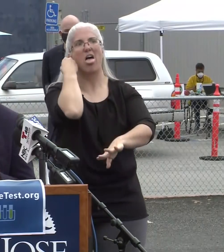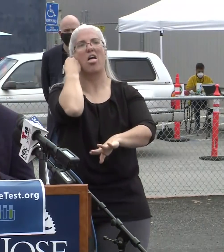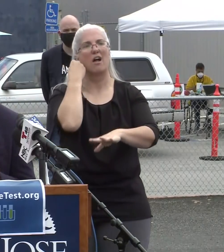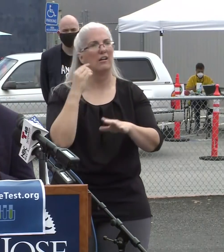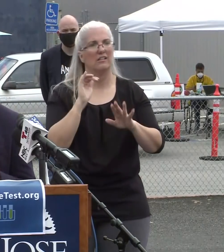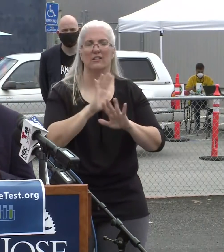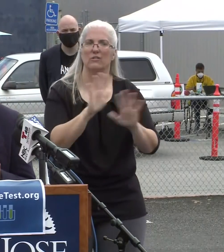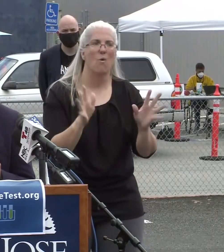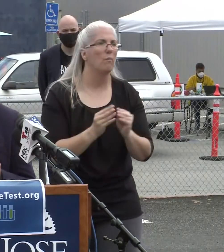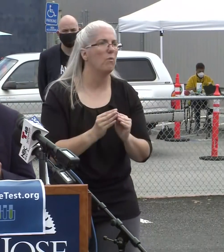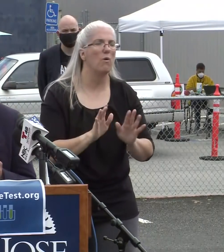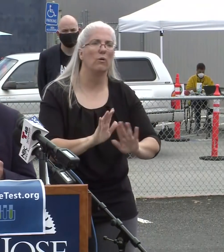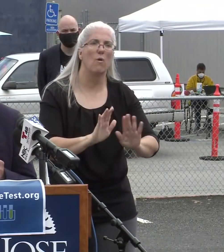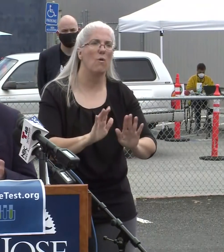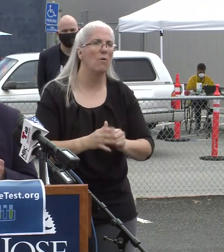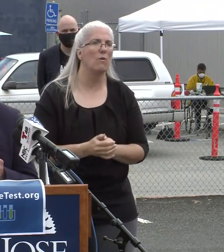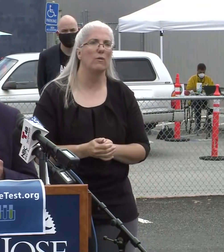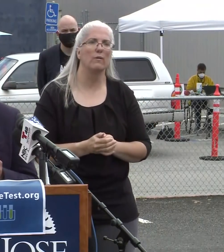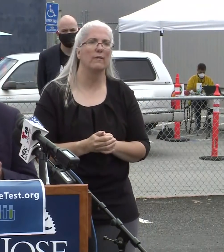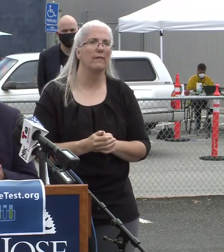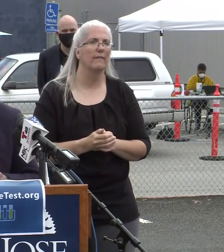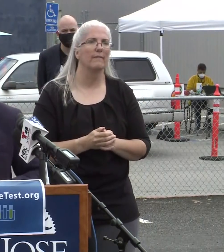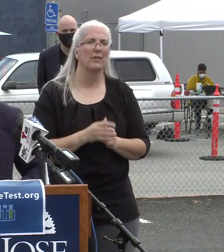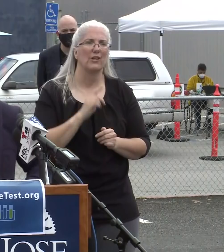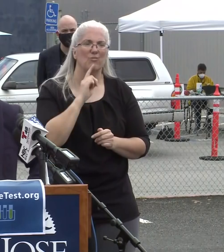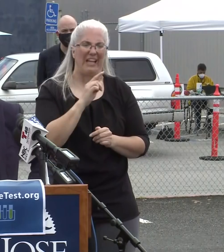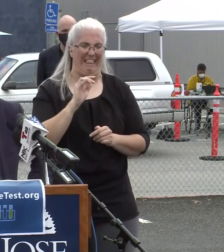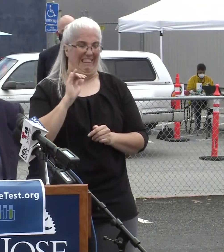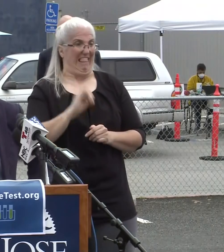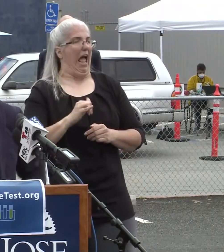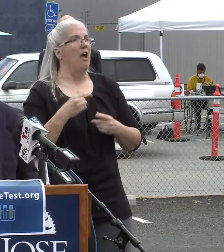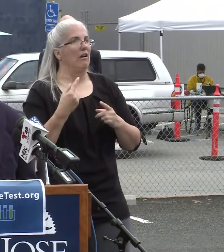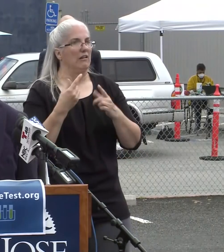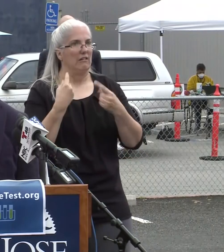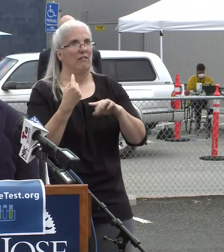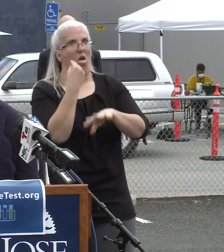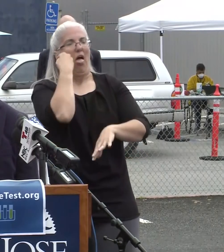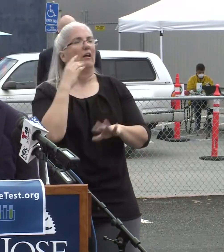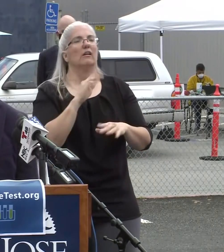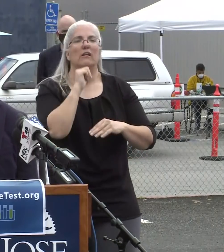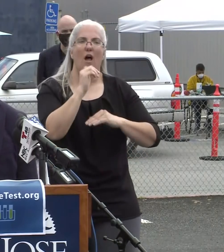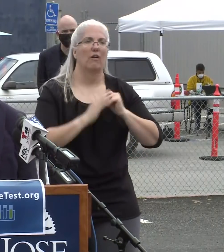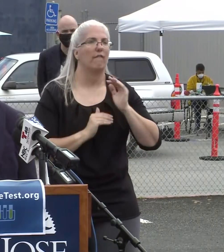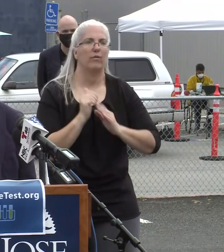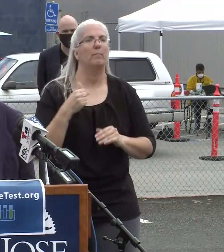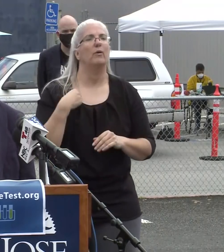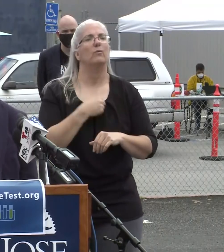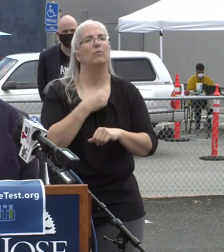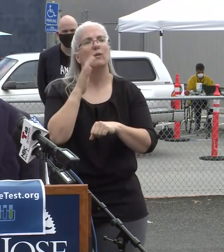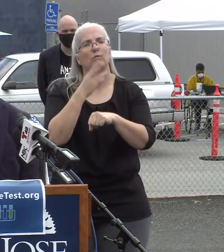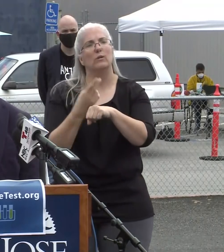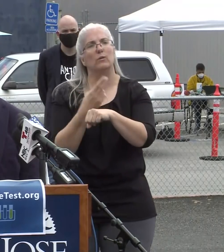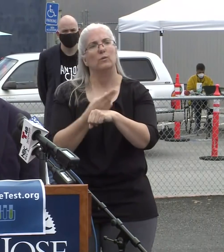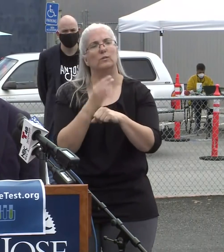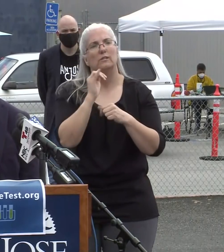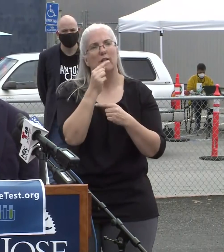of your throat. That's rather uncomfortable. We're going to use a nasal swab. It will be self-administered. So you will be